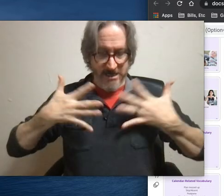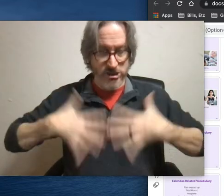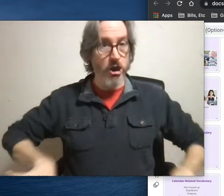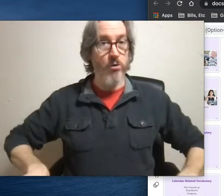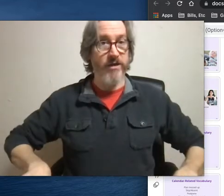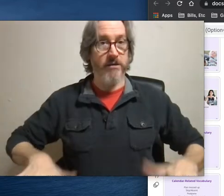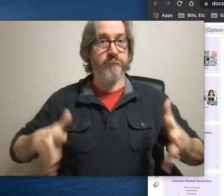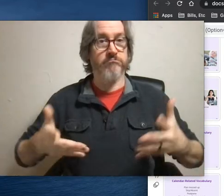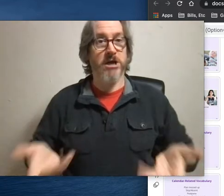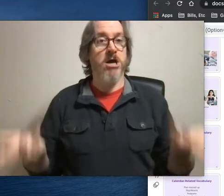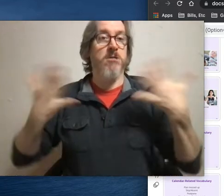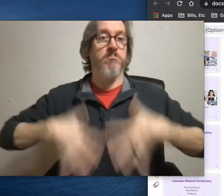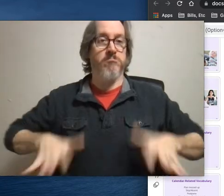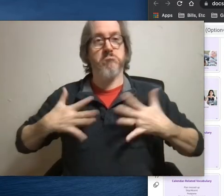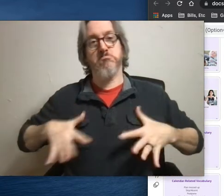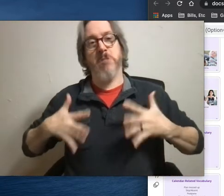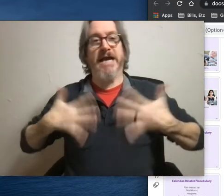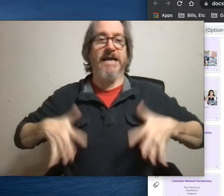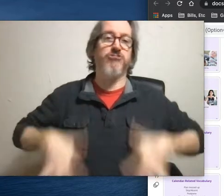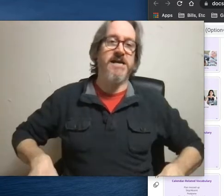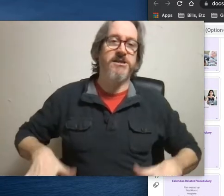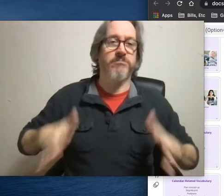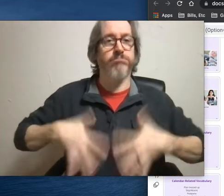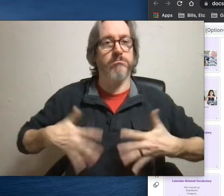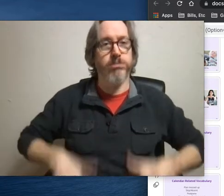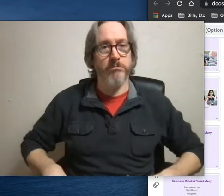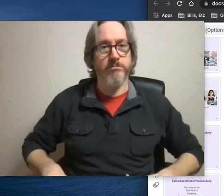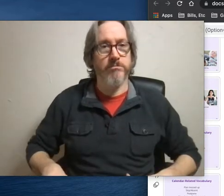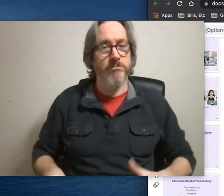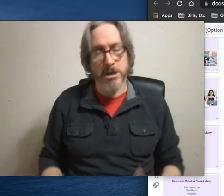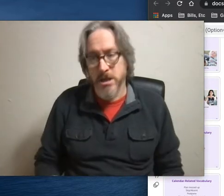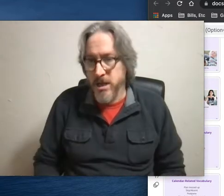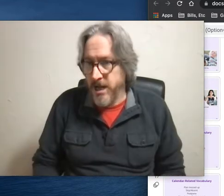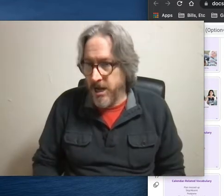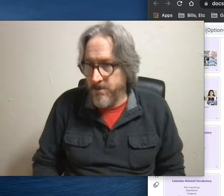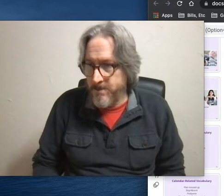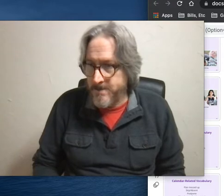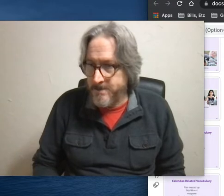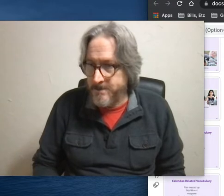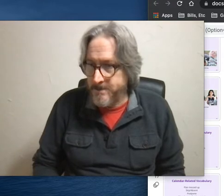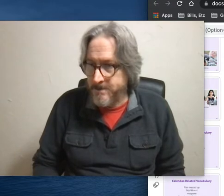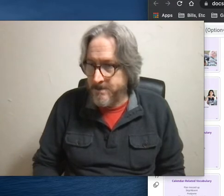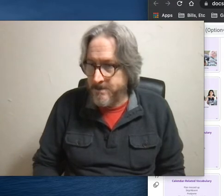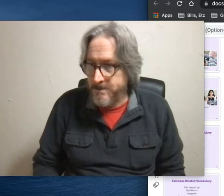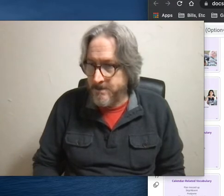again, it's clothing. I get dressed, boom, boom.